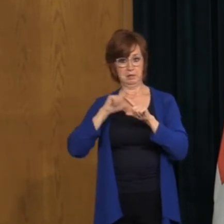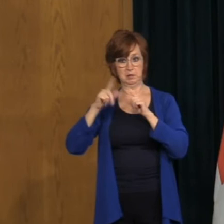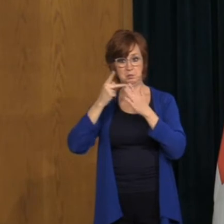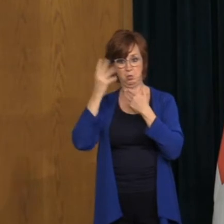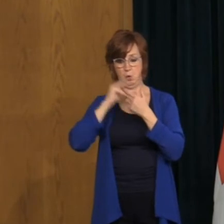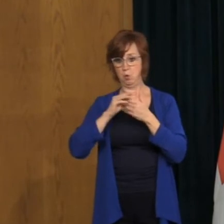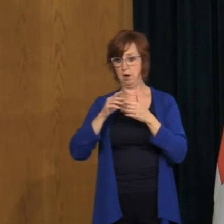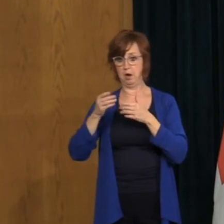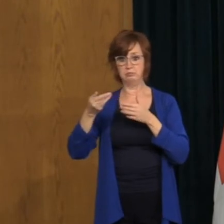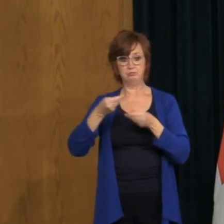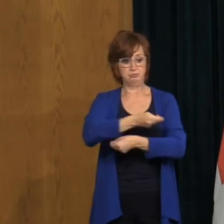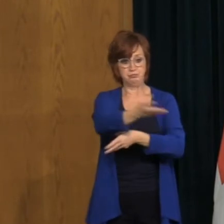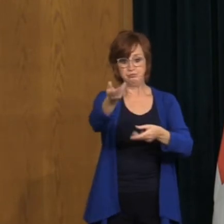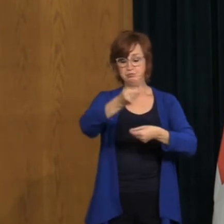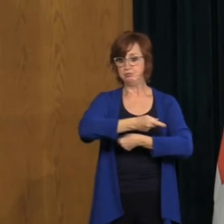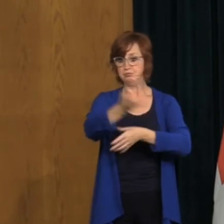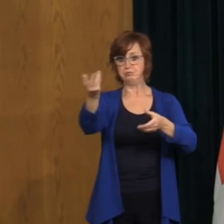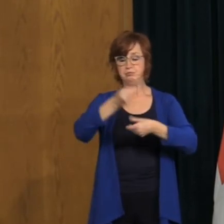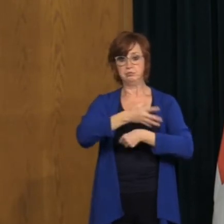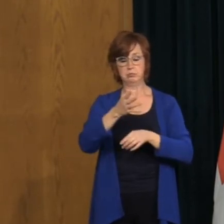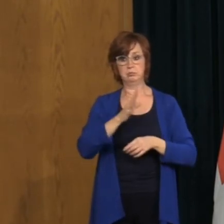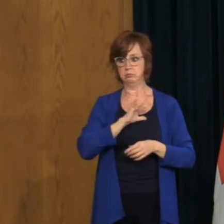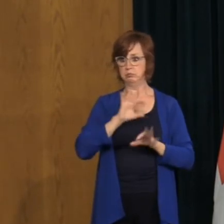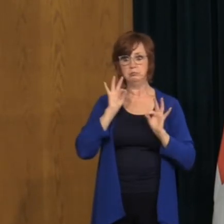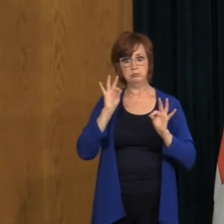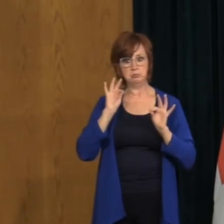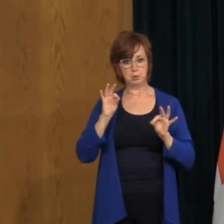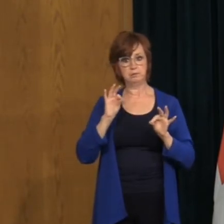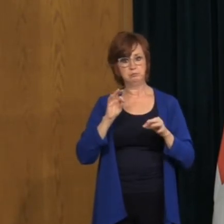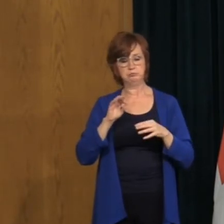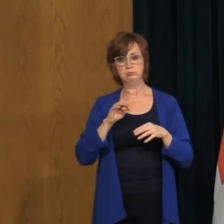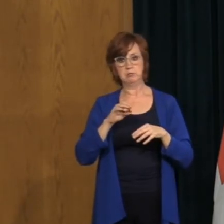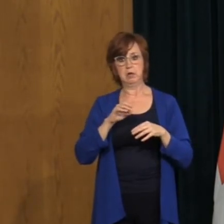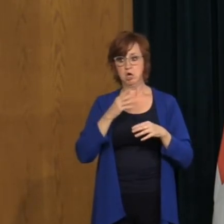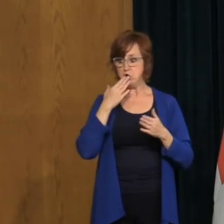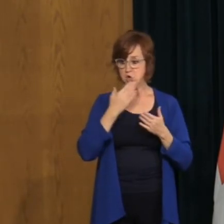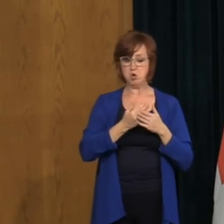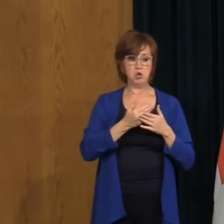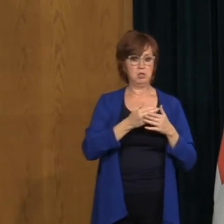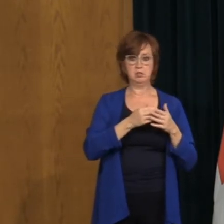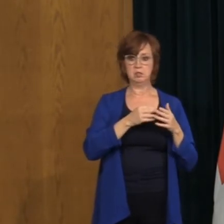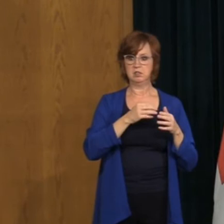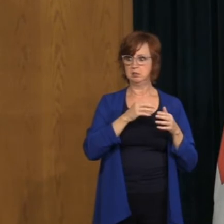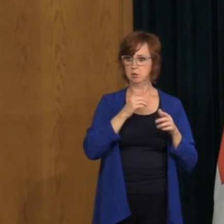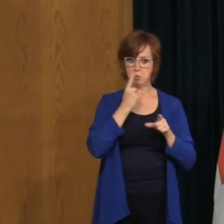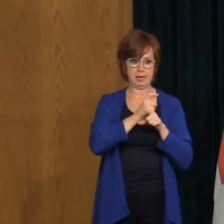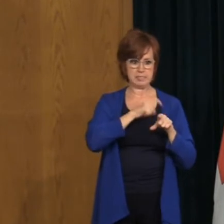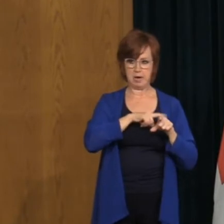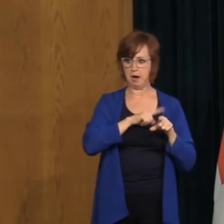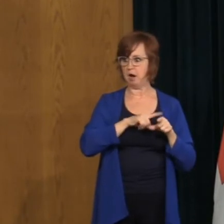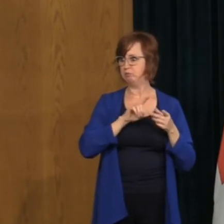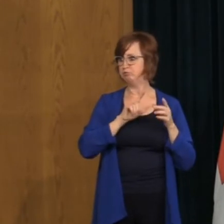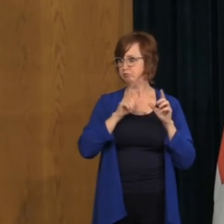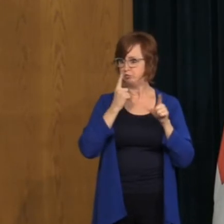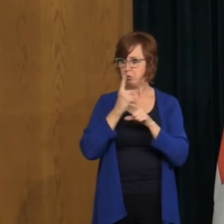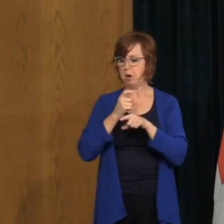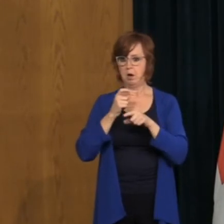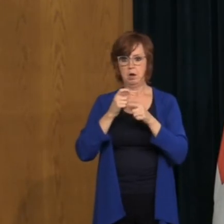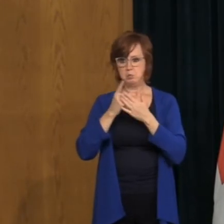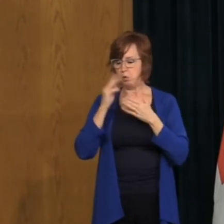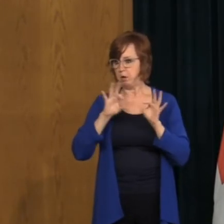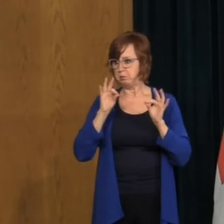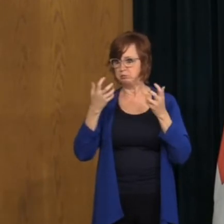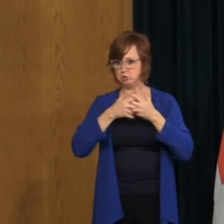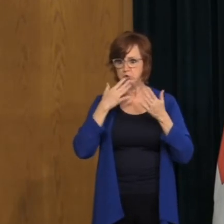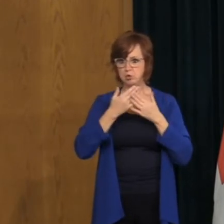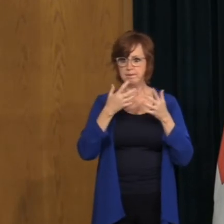been timely, effective, and appreciated. Others have been, I think, timely, less effective, and